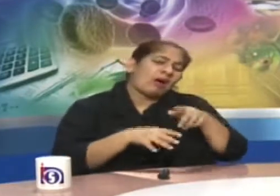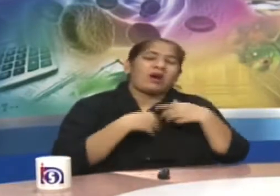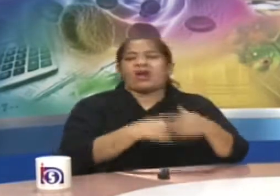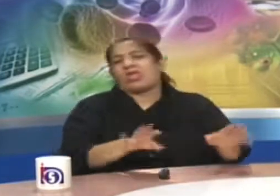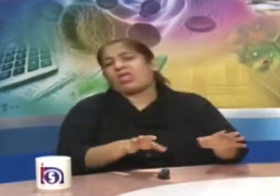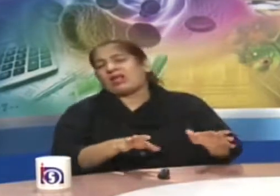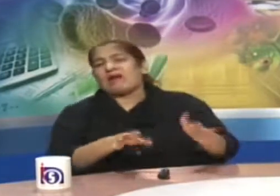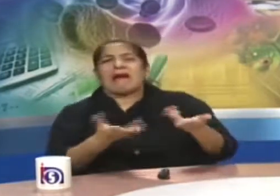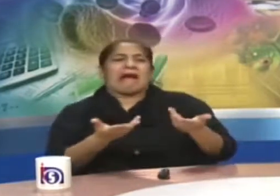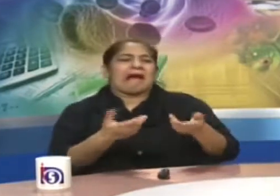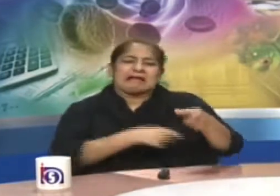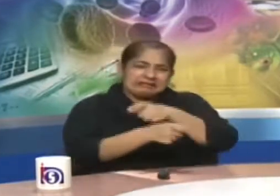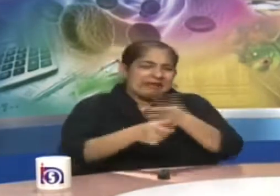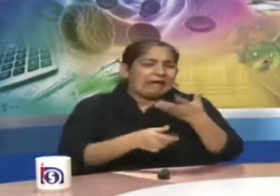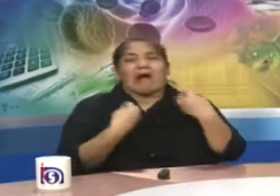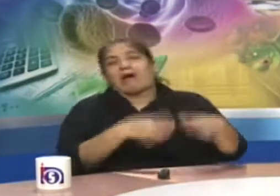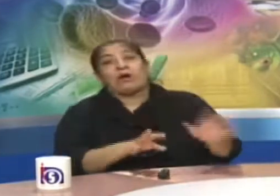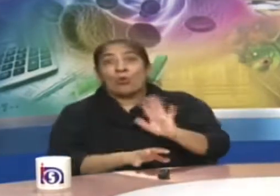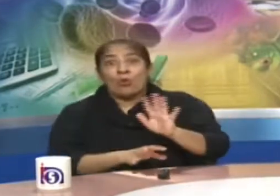If any person is doing any work,